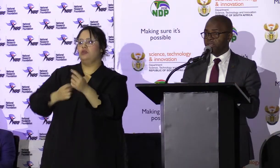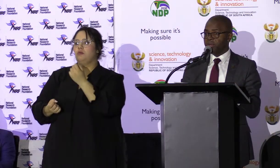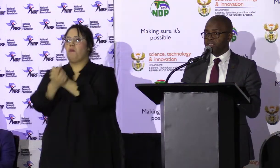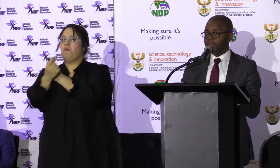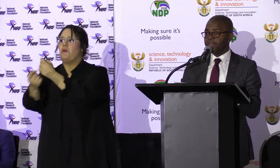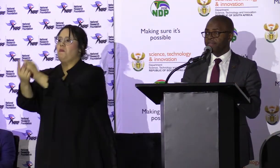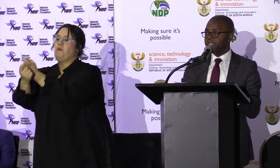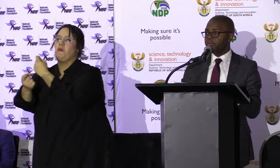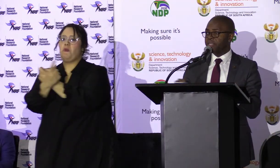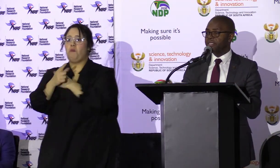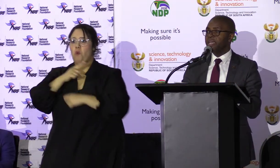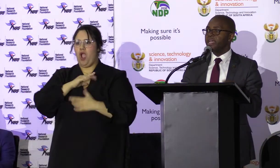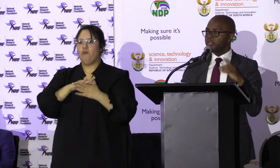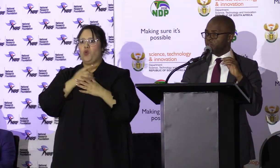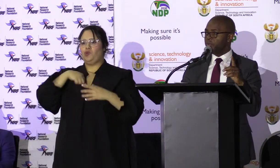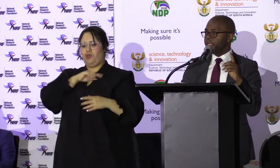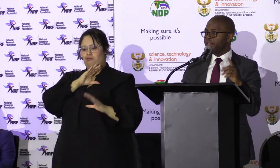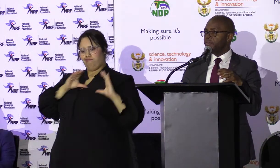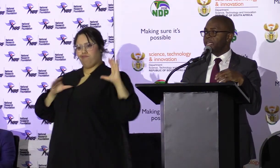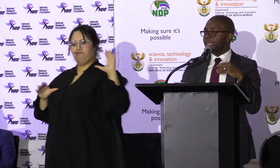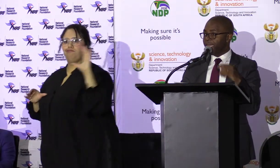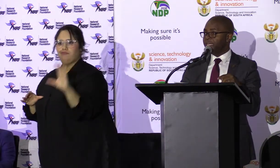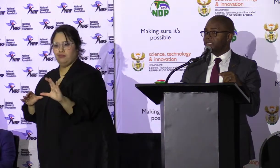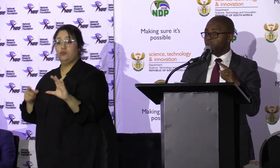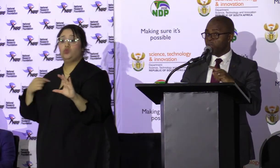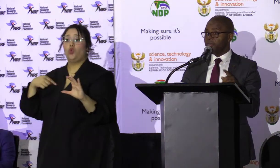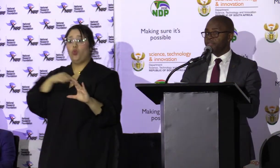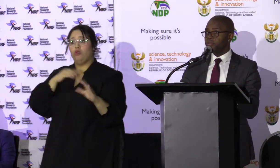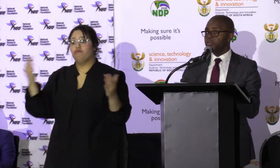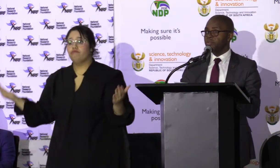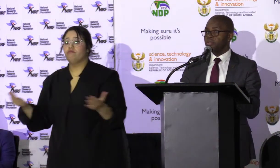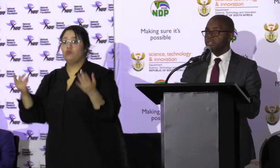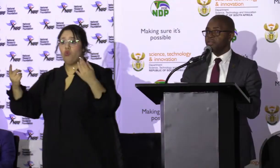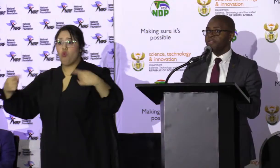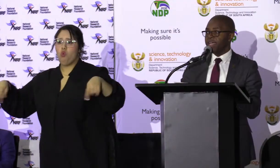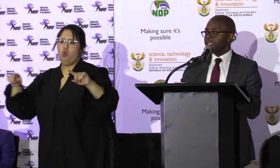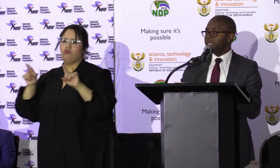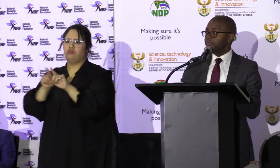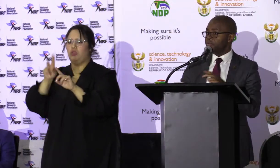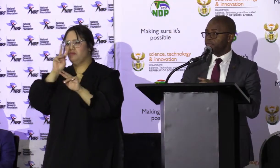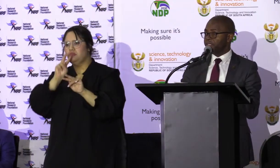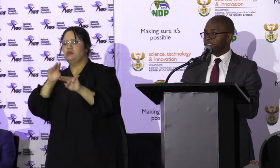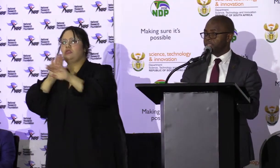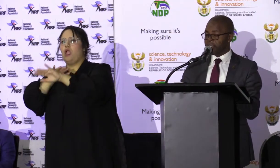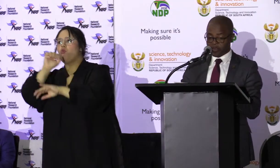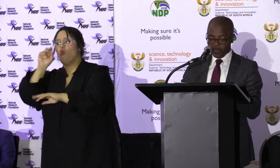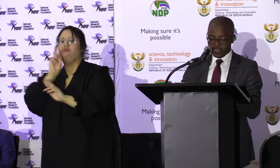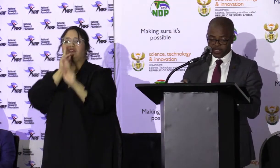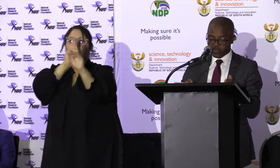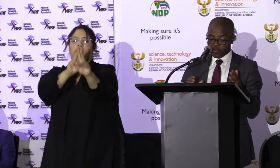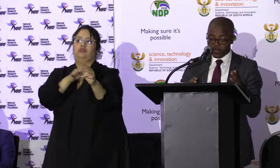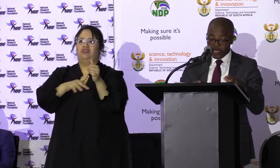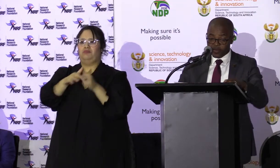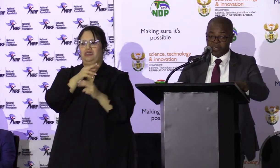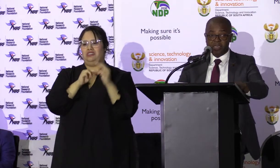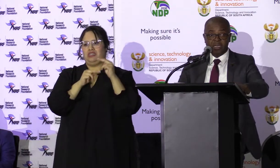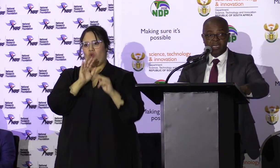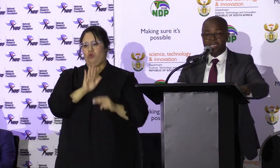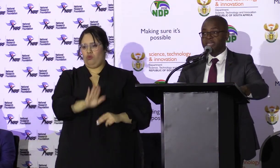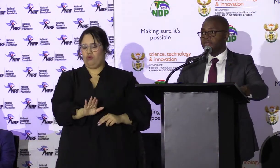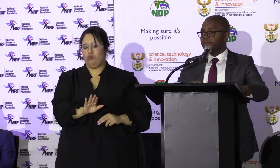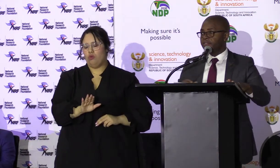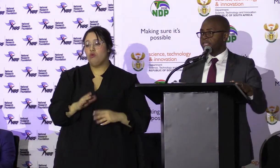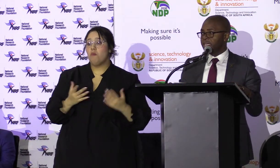as a consequence of investments. So we therefore encourage all of you to also find time to visit that place. So